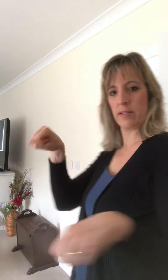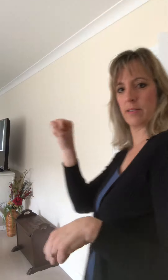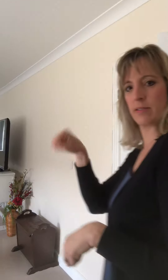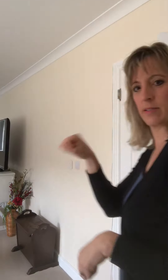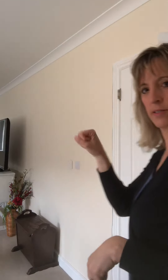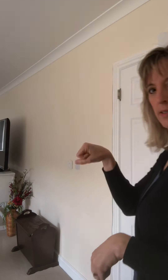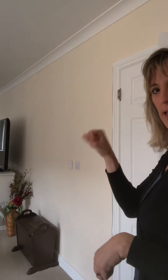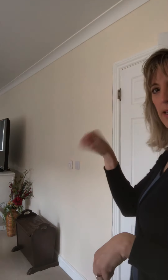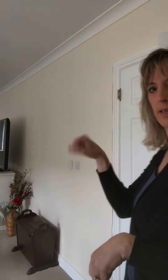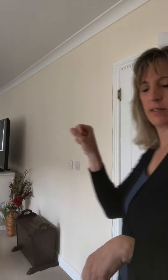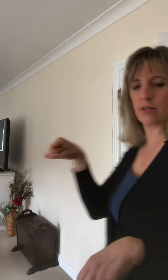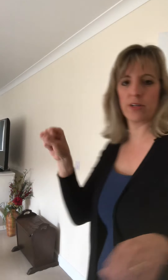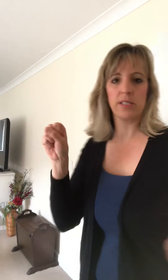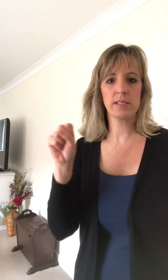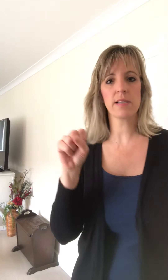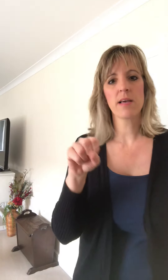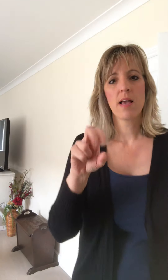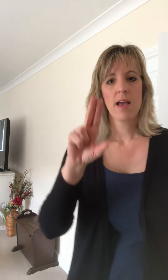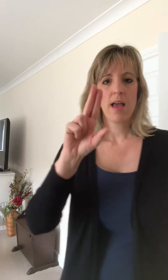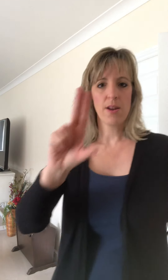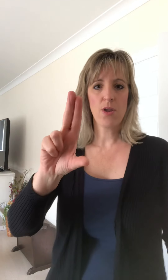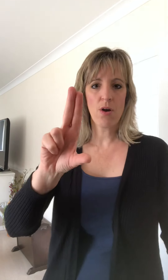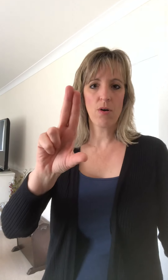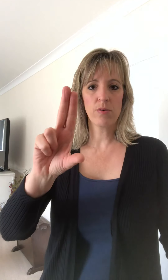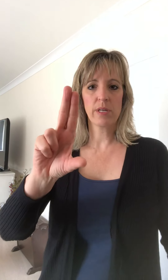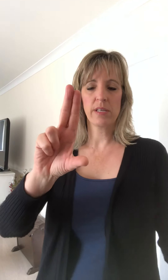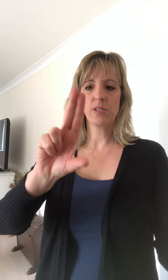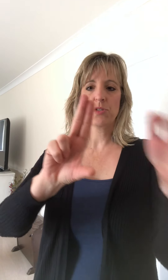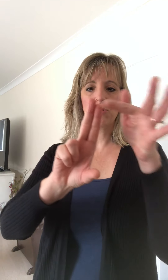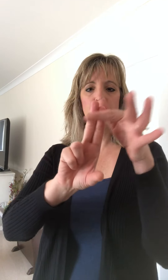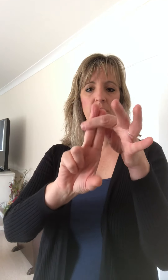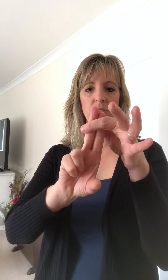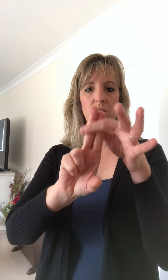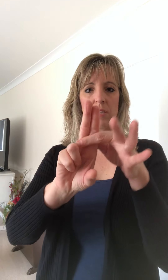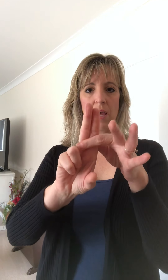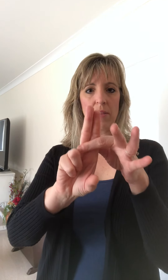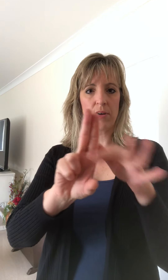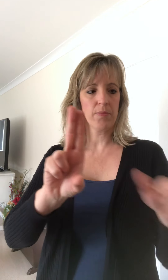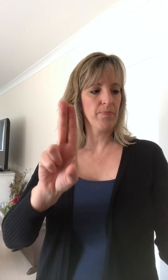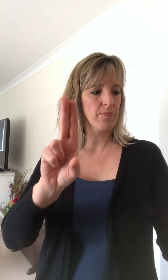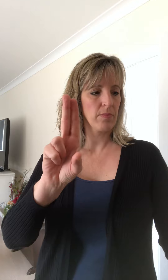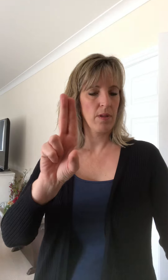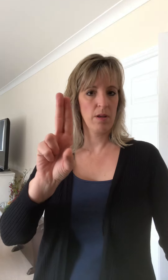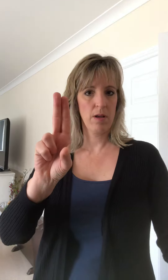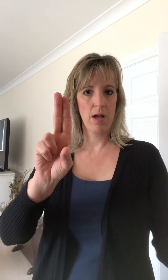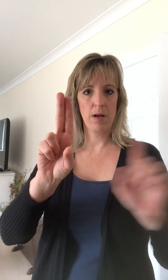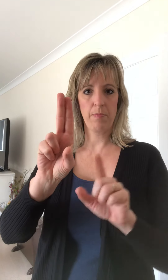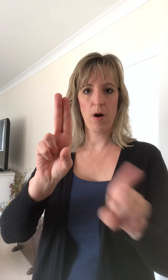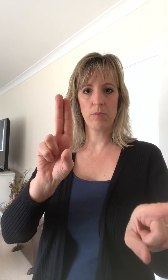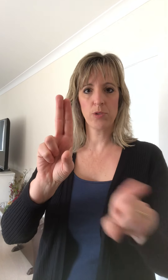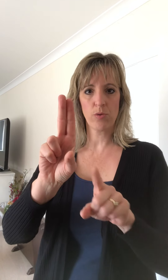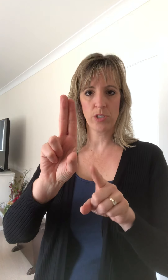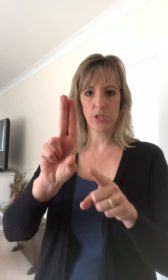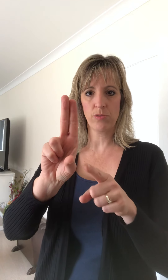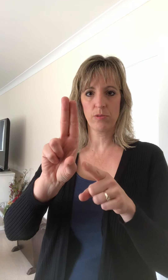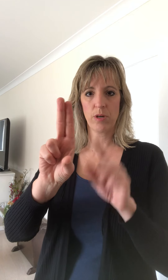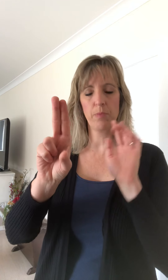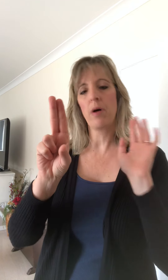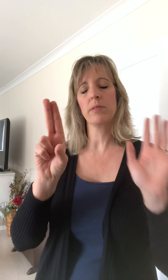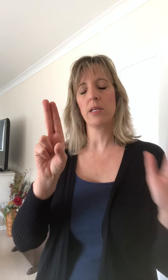yes, okay, there you can see. And no is two fingers together, palm towards you, or not